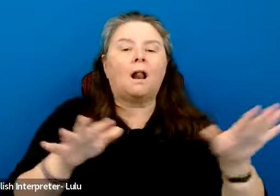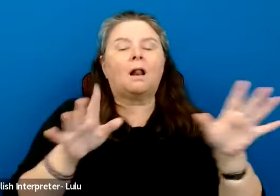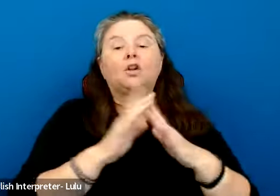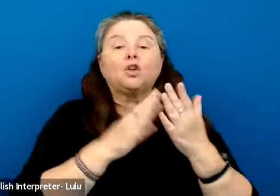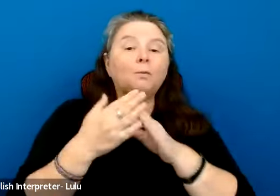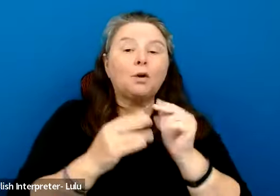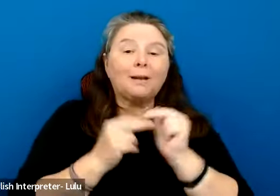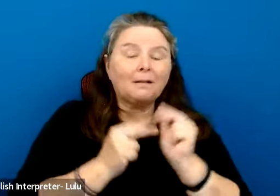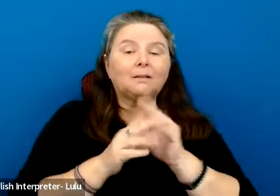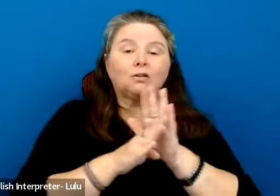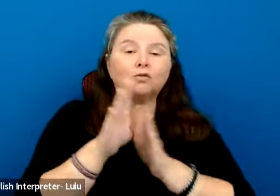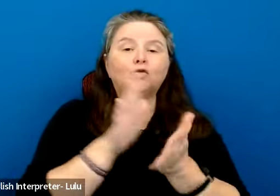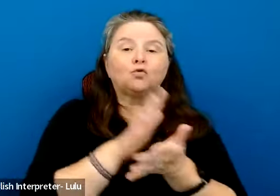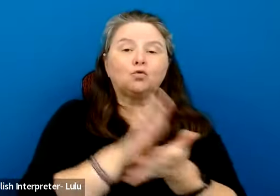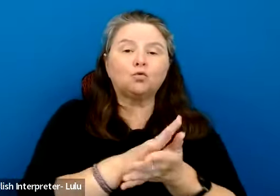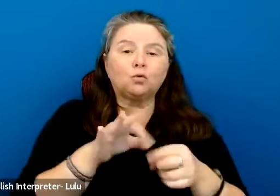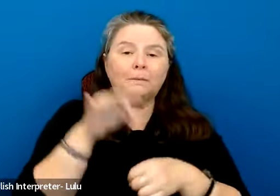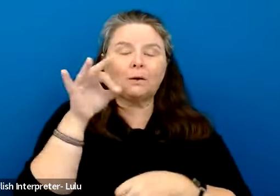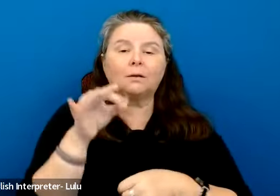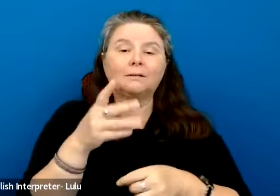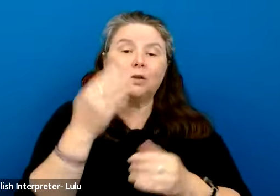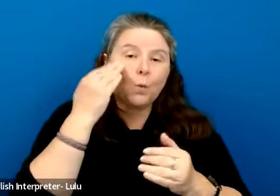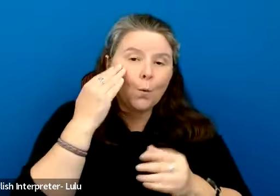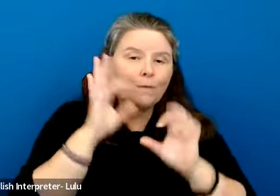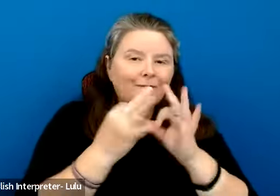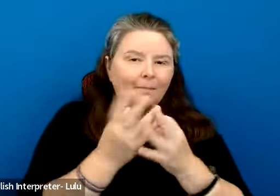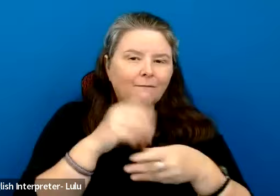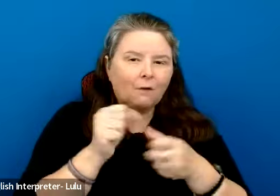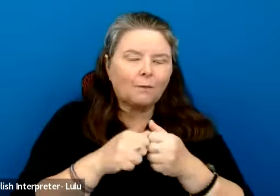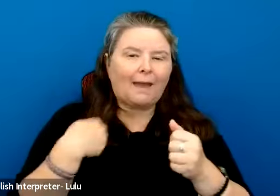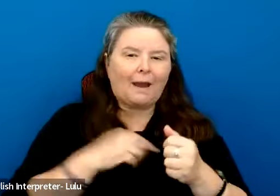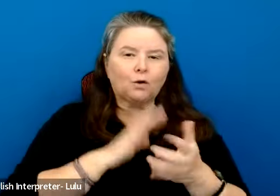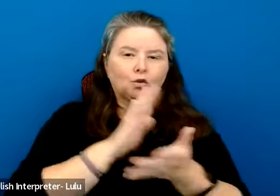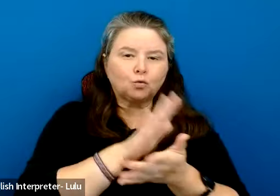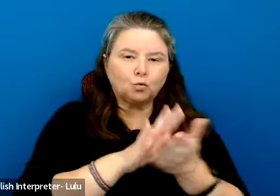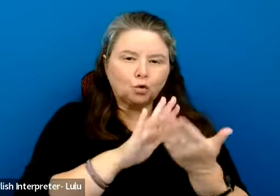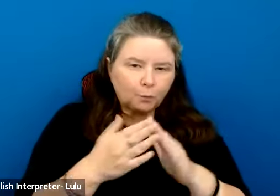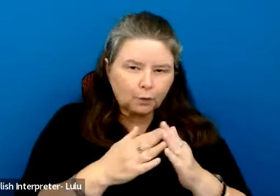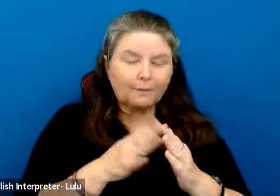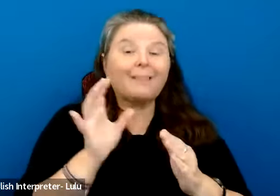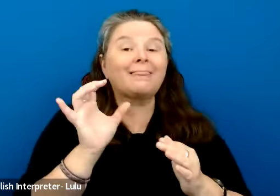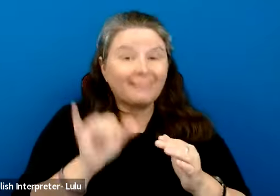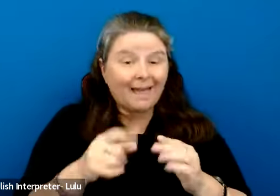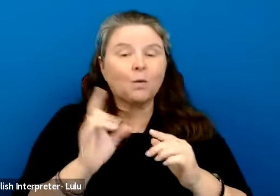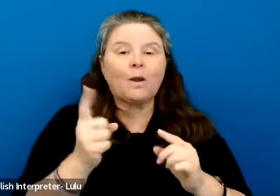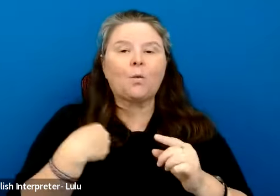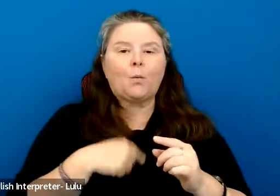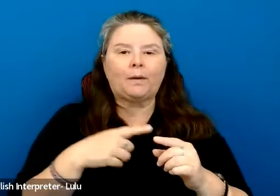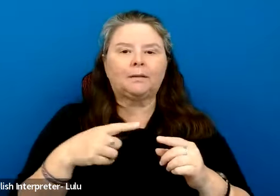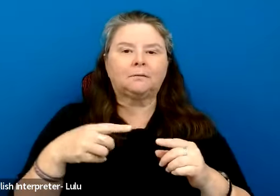community building, school spirit, get to know the families that are part of our family or our school community. So that's where we spent